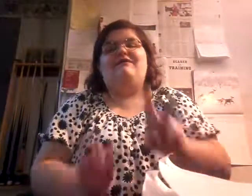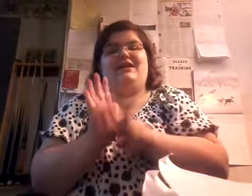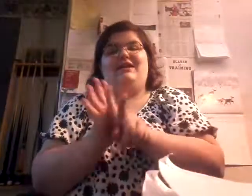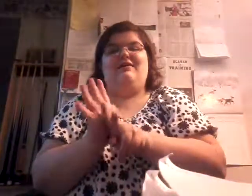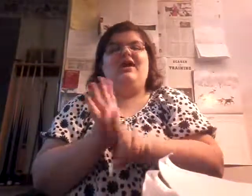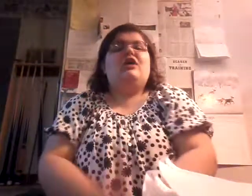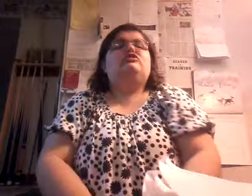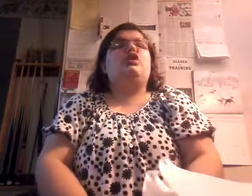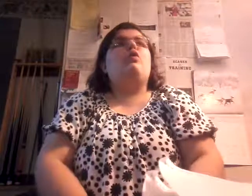video. So,